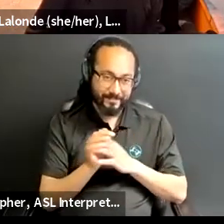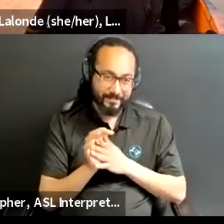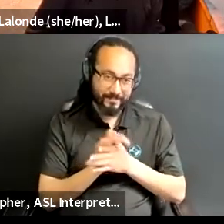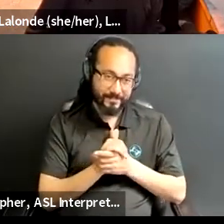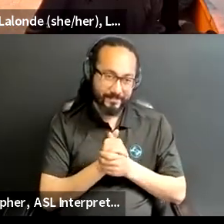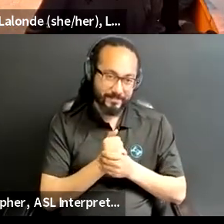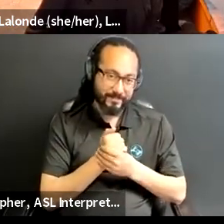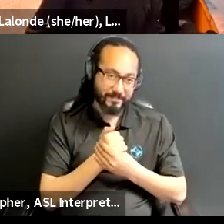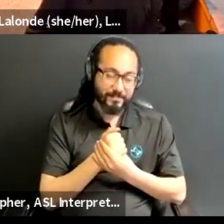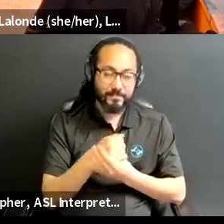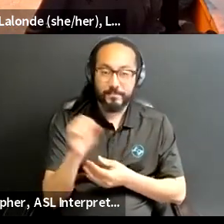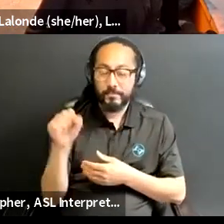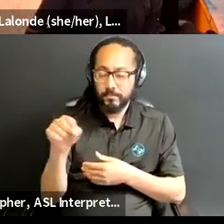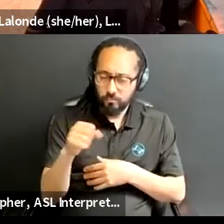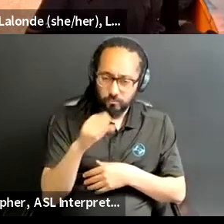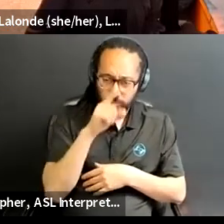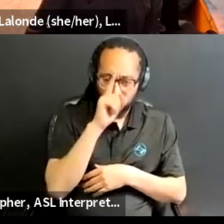Yeah, for sure.